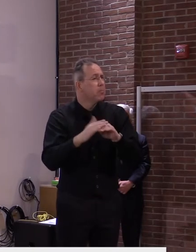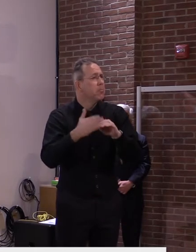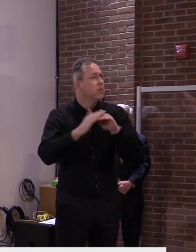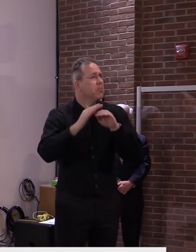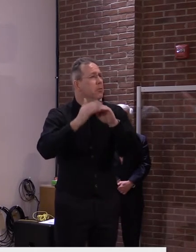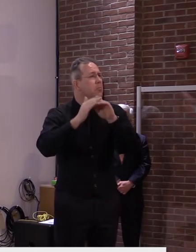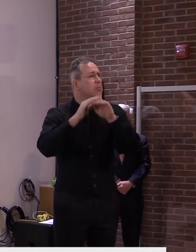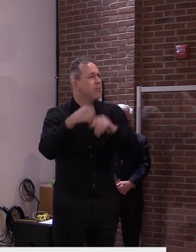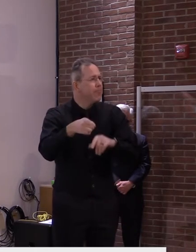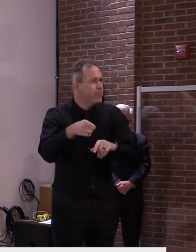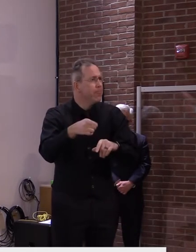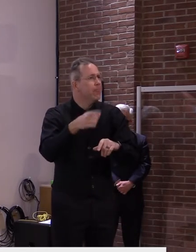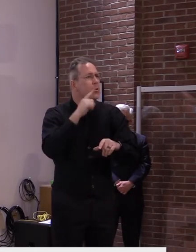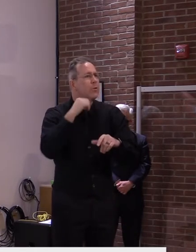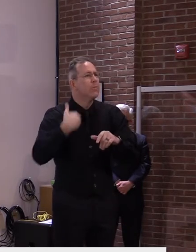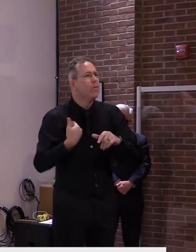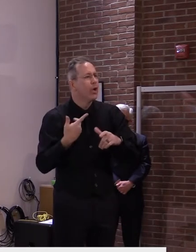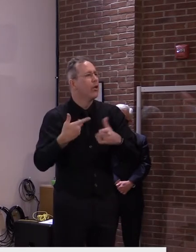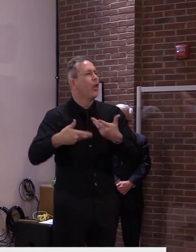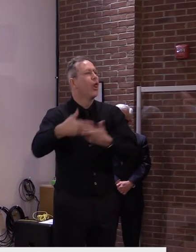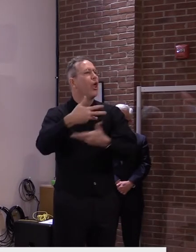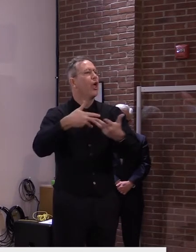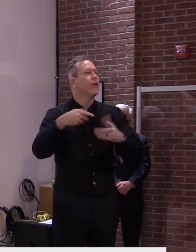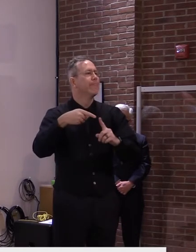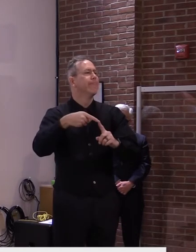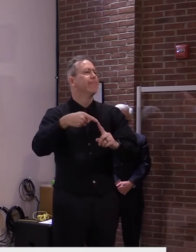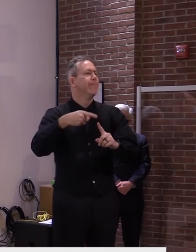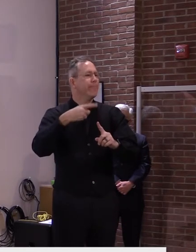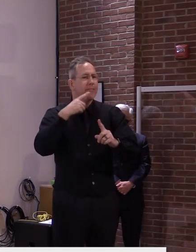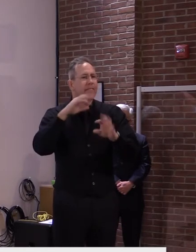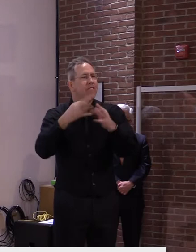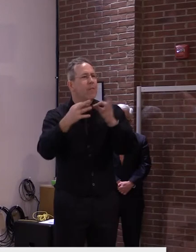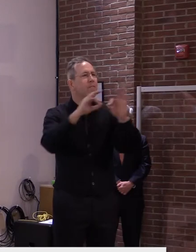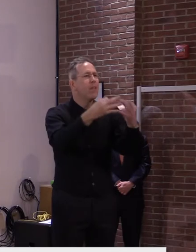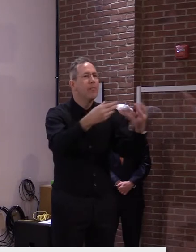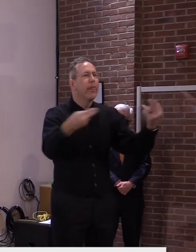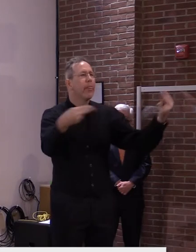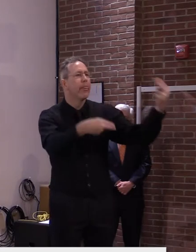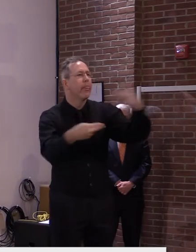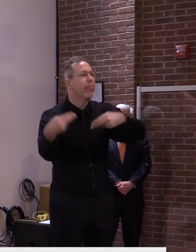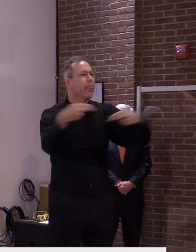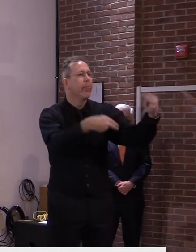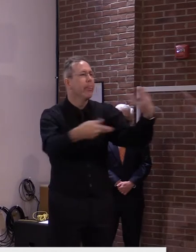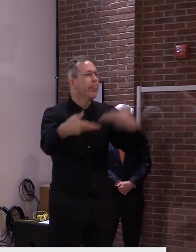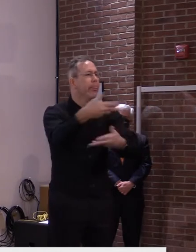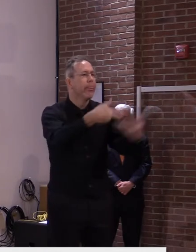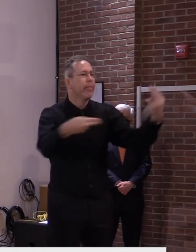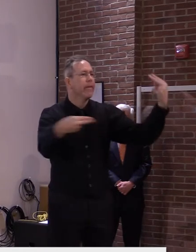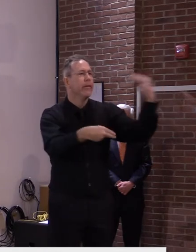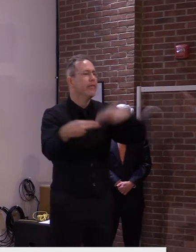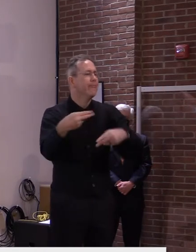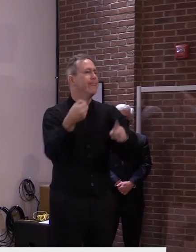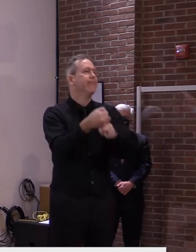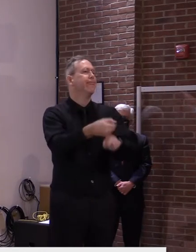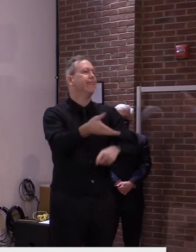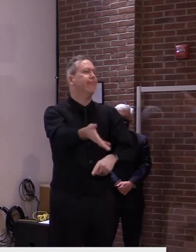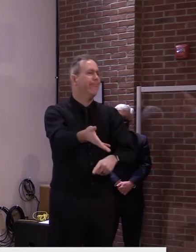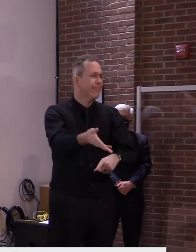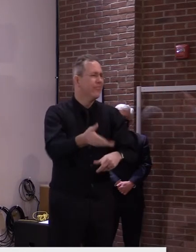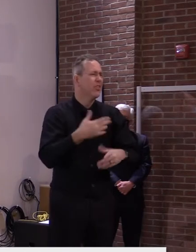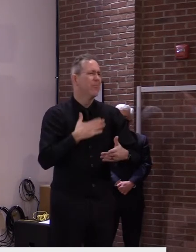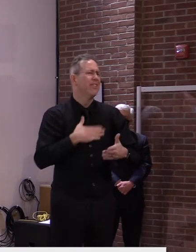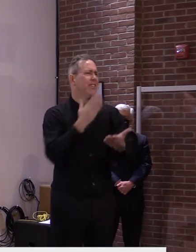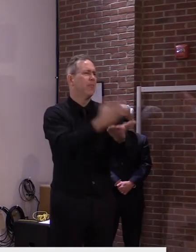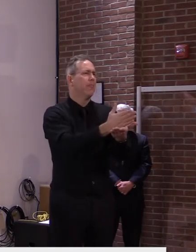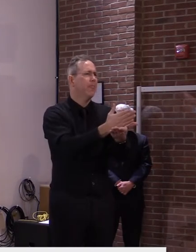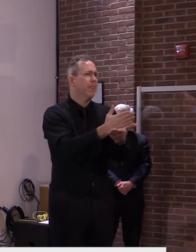can be looked back upon these multifamily gatherings. So, again, avoid them if at all possible,